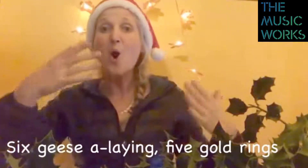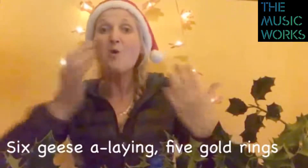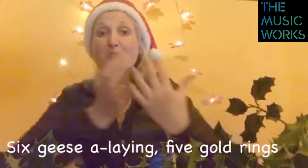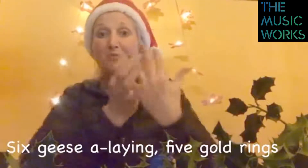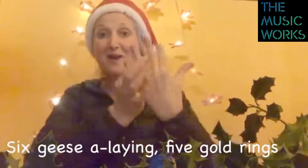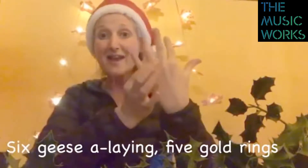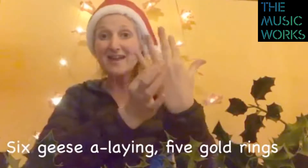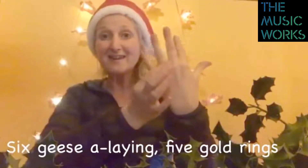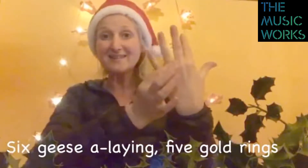gold